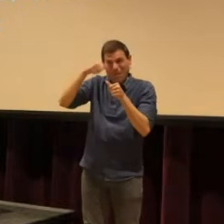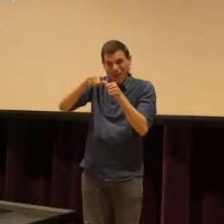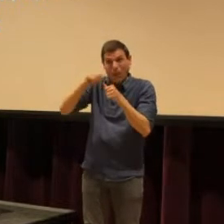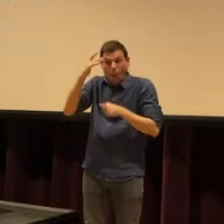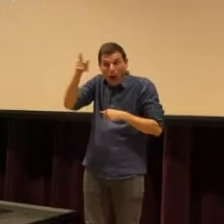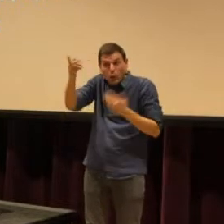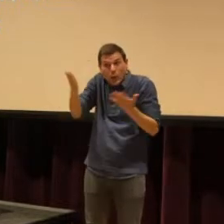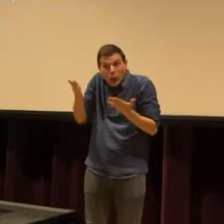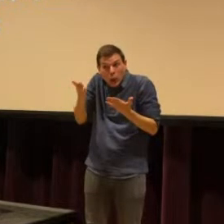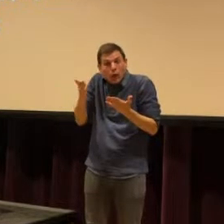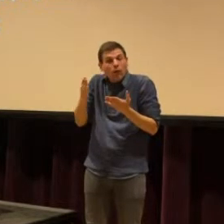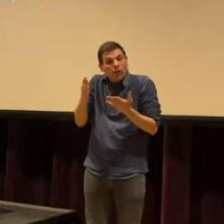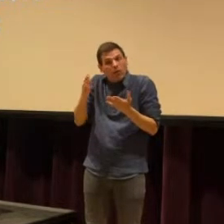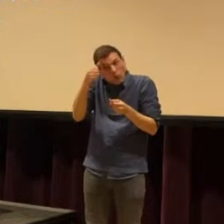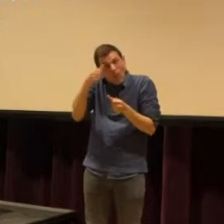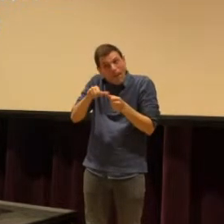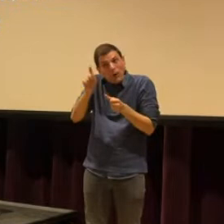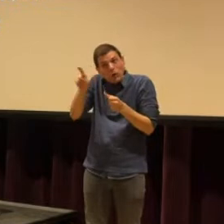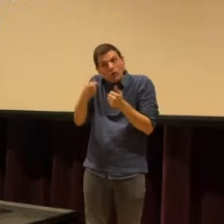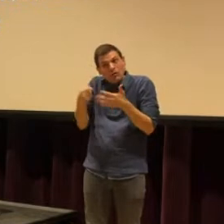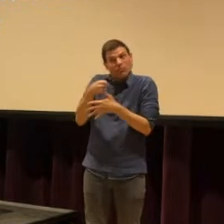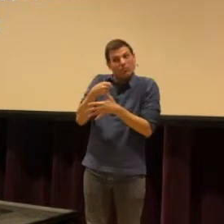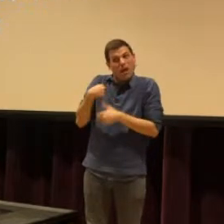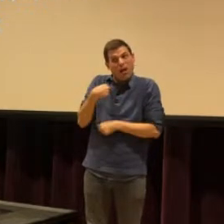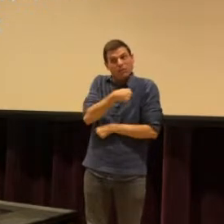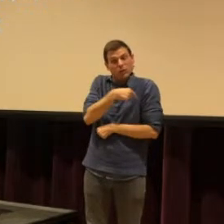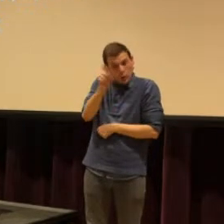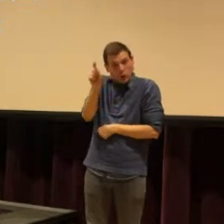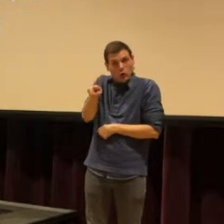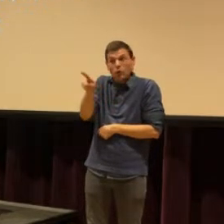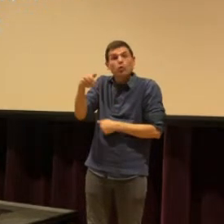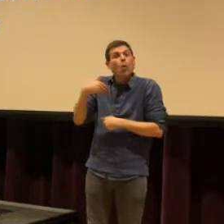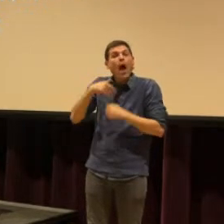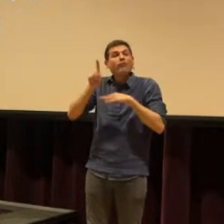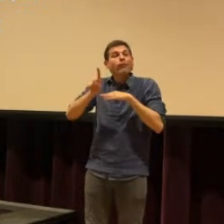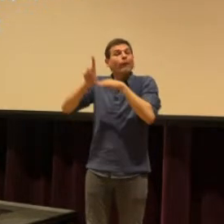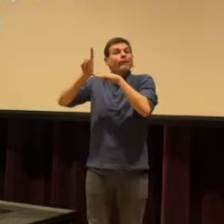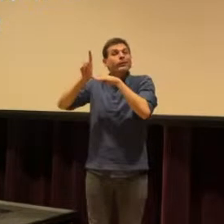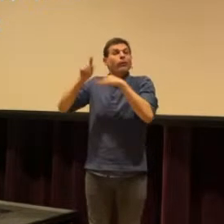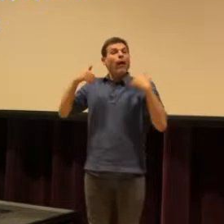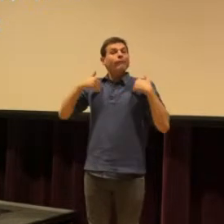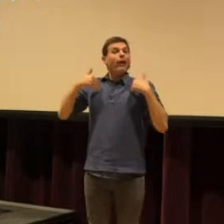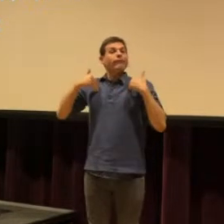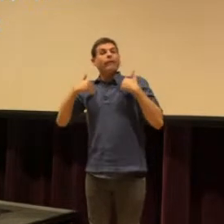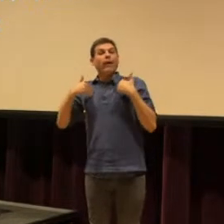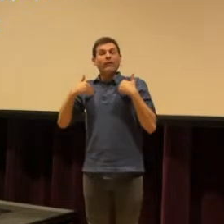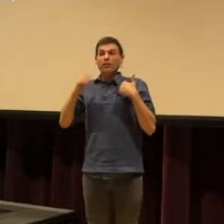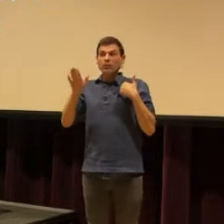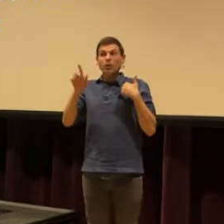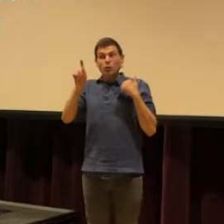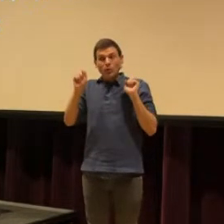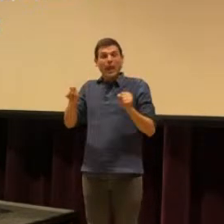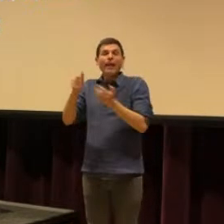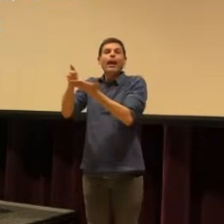the conversation should be centering, and how they can use their privilege in those moments to help the movement as a whole.